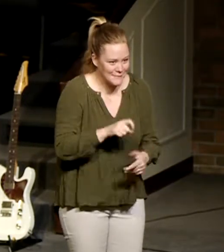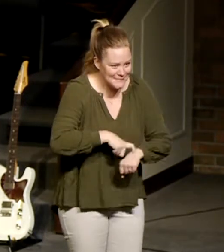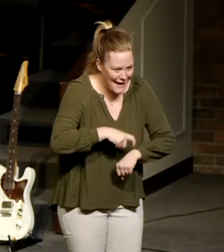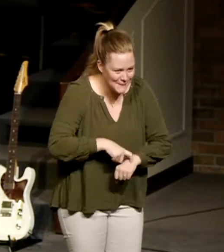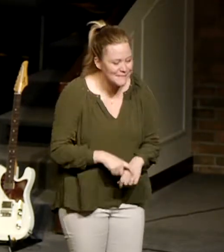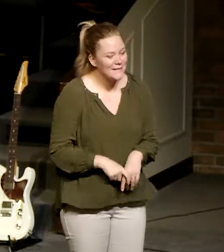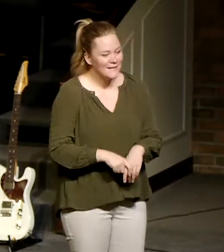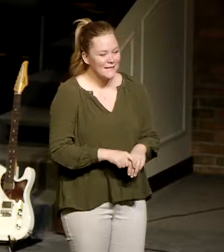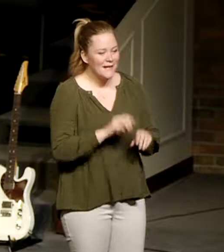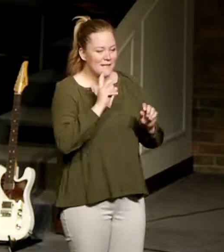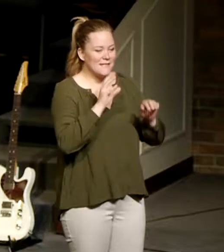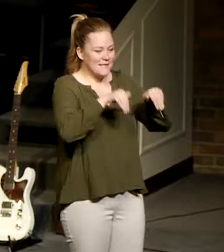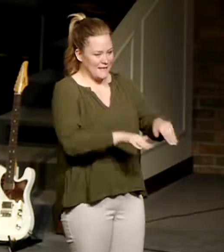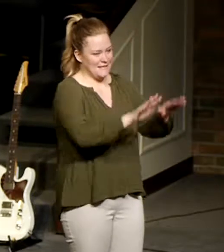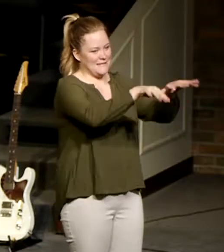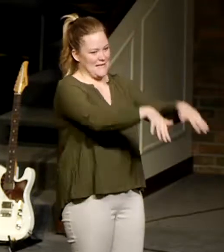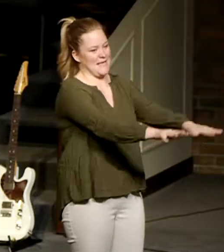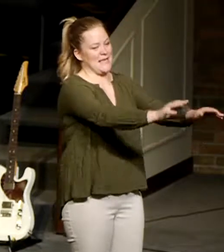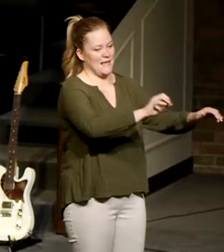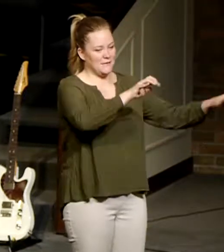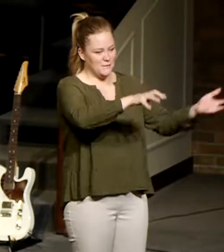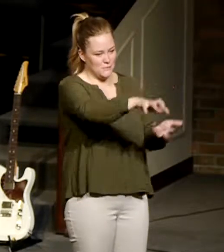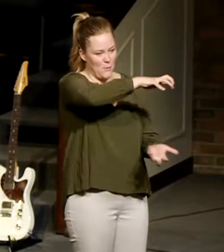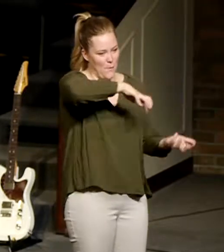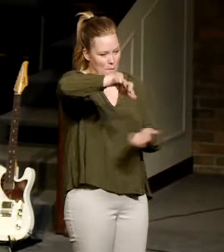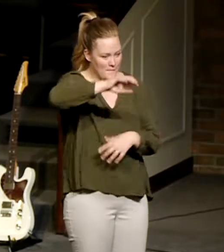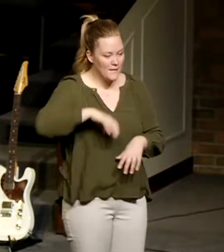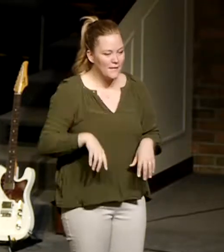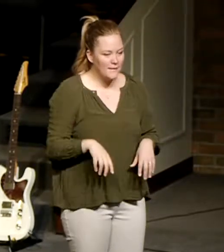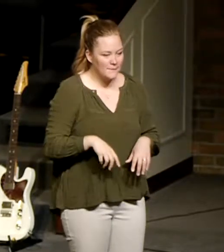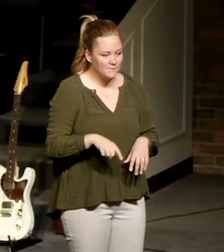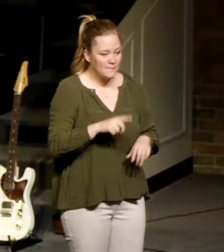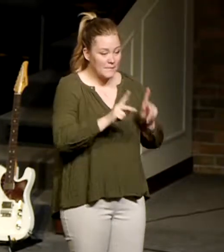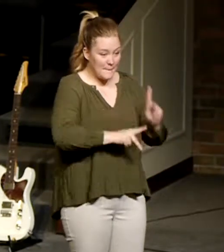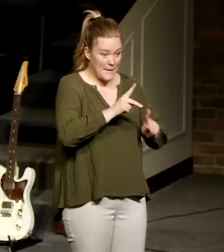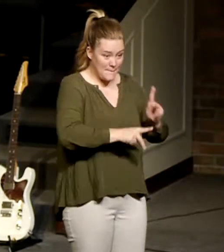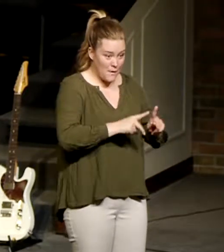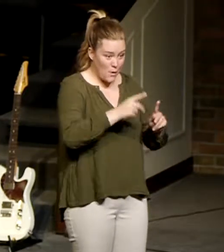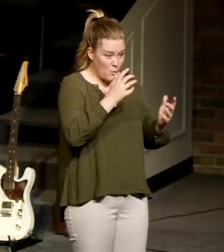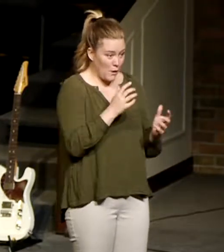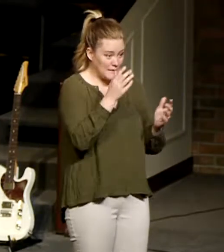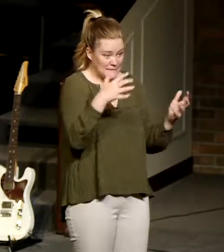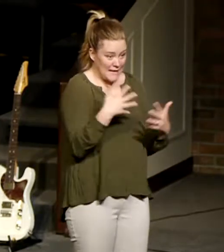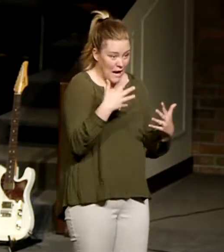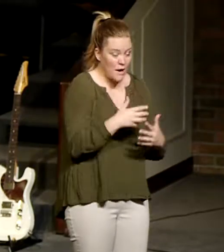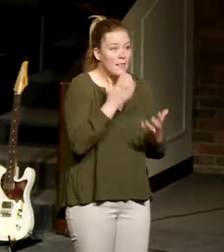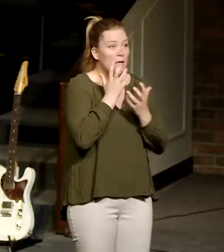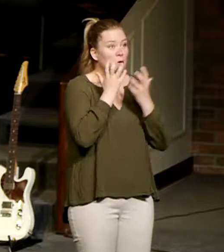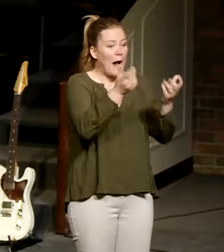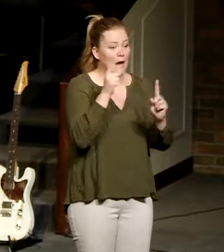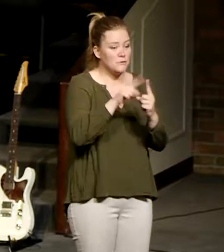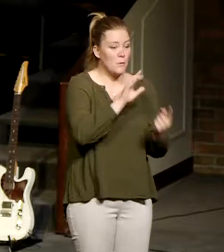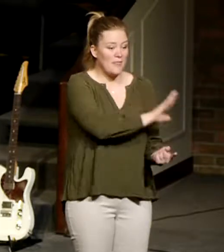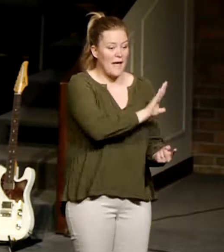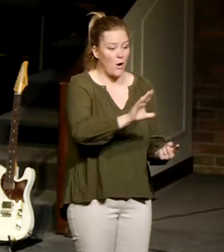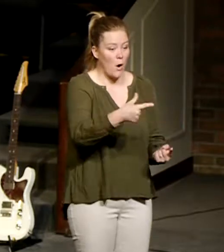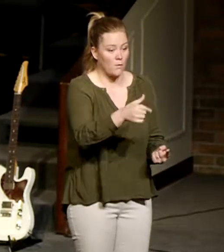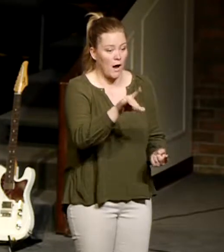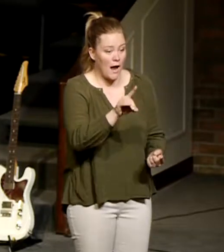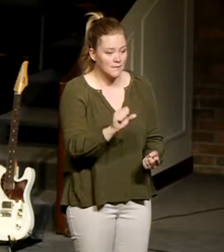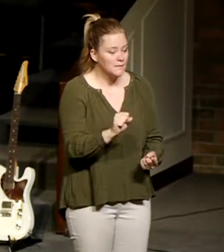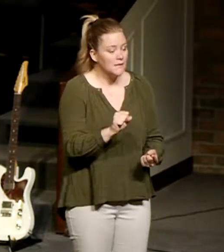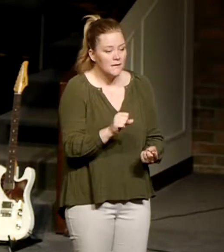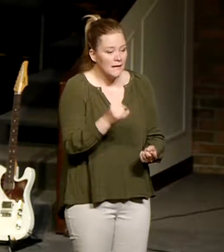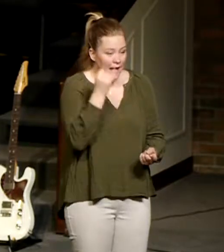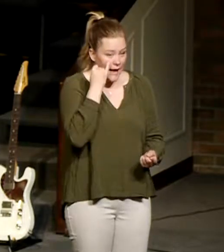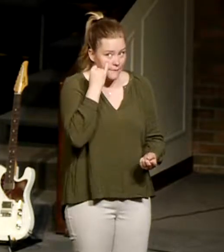tempest on the sea. The ship threatened to break up. The mariners were afraid. They cried out each to their God. It's what you do when crisis comes. You don't believe in